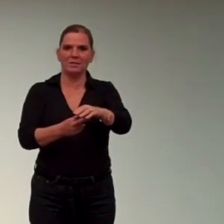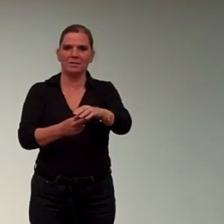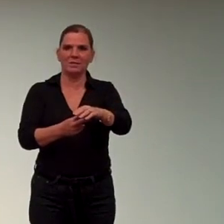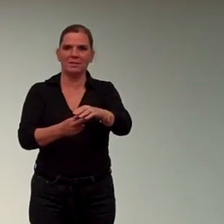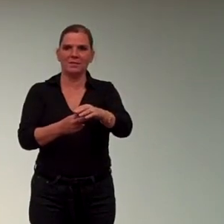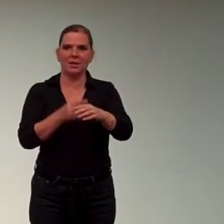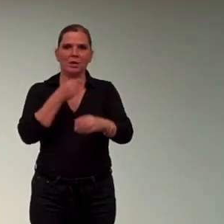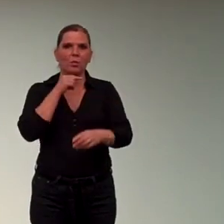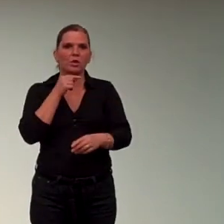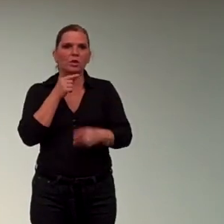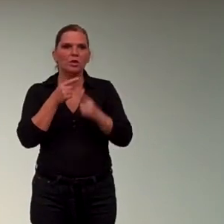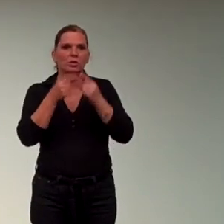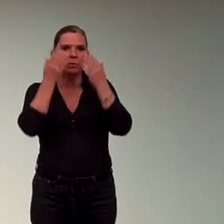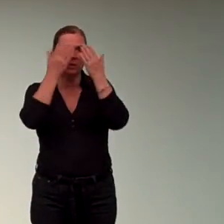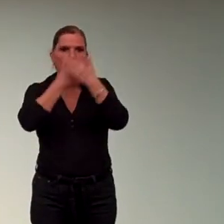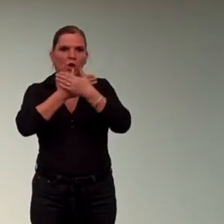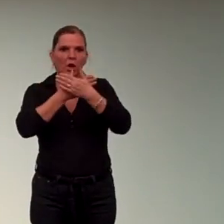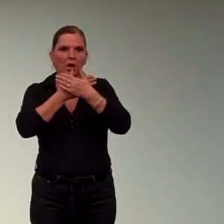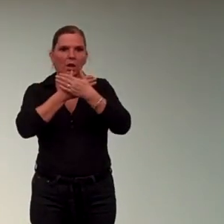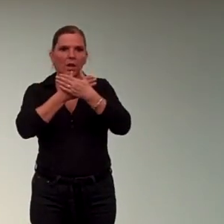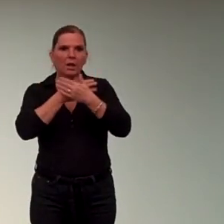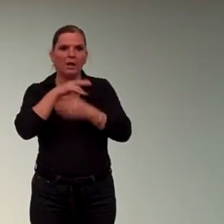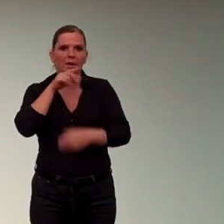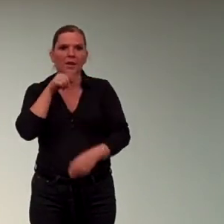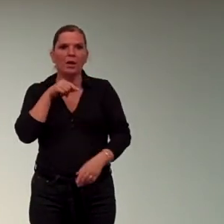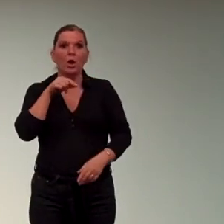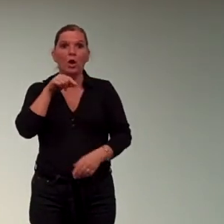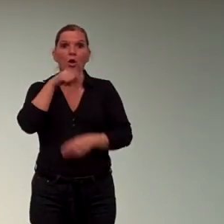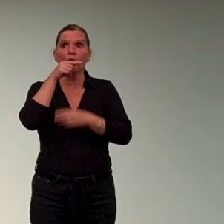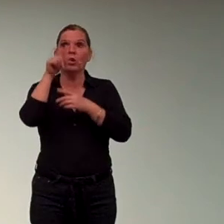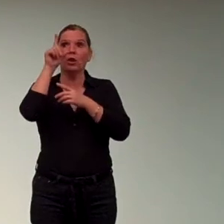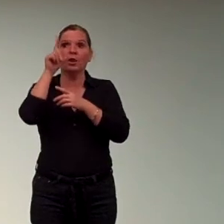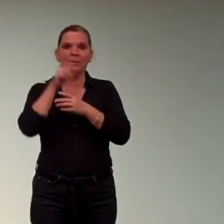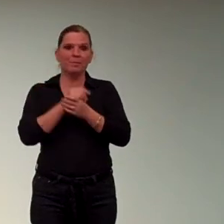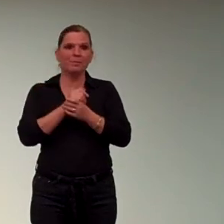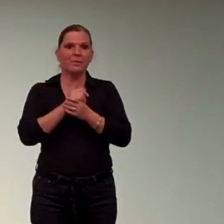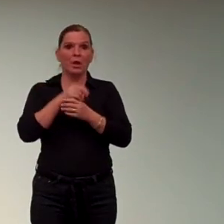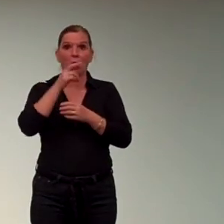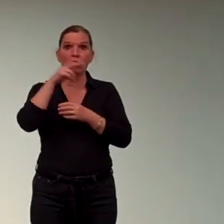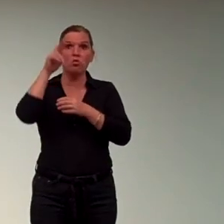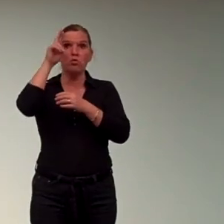What do turkeys do when it's dark? They roost. They